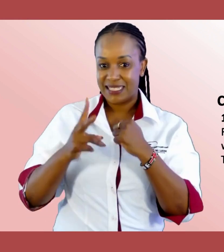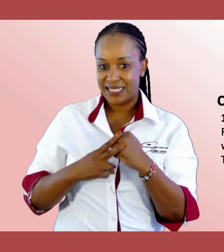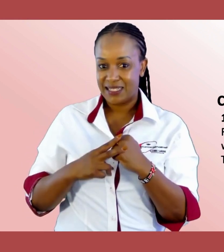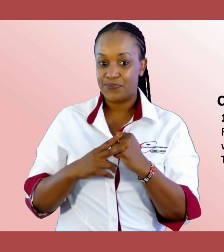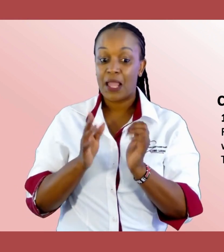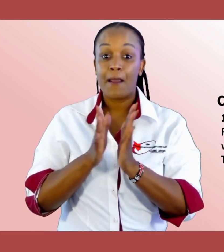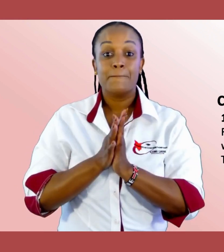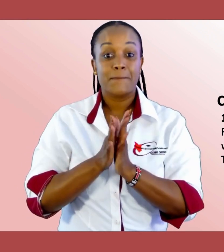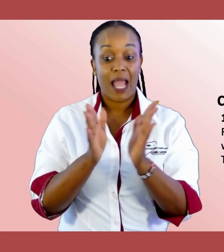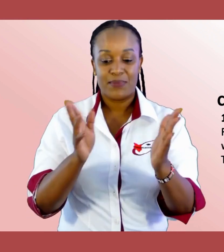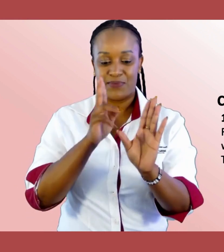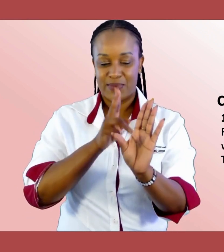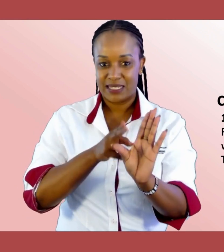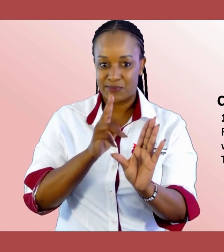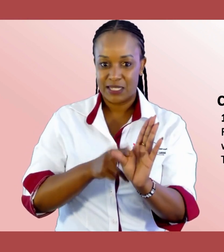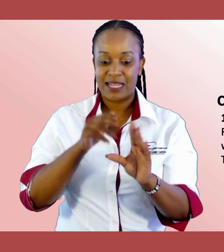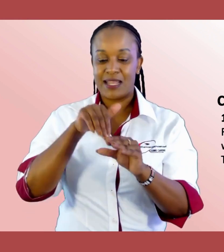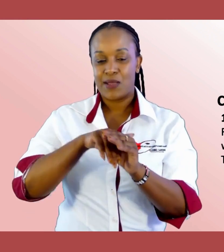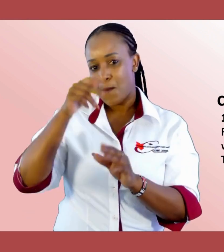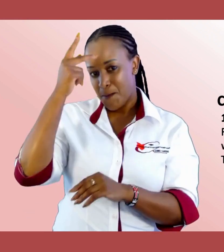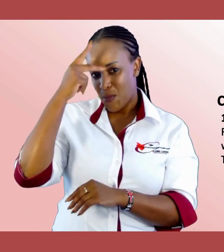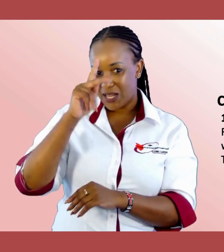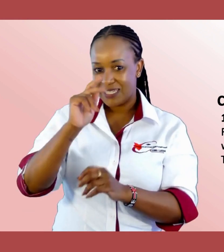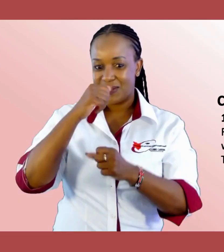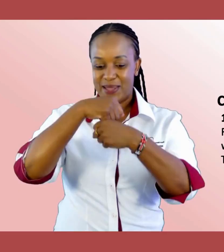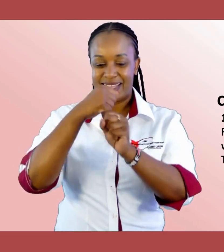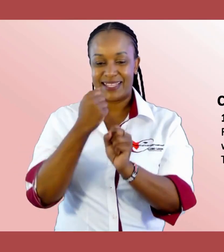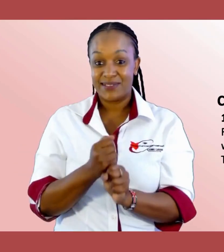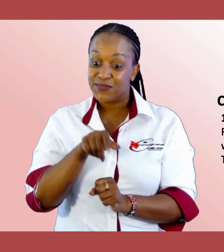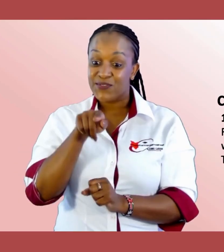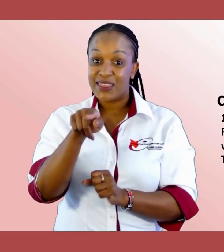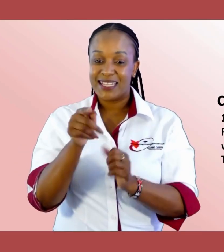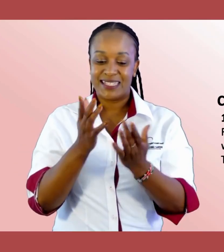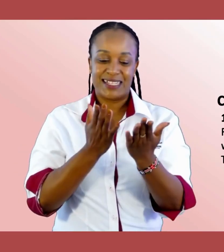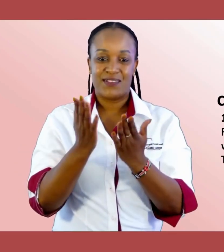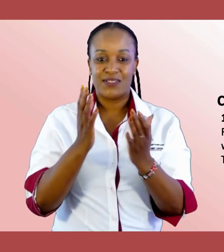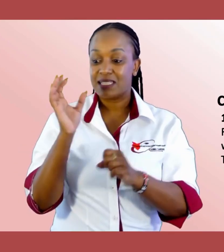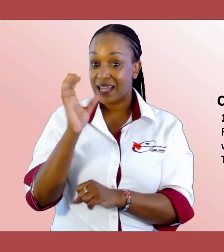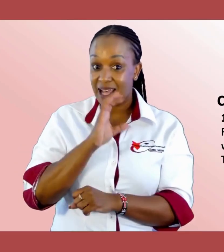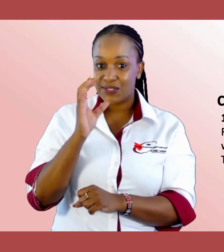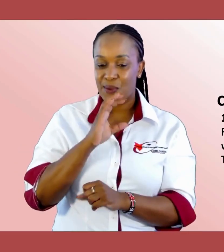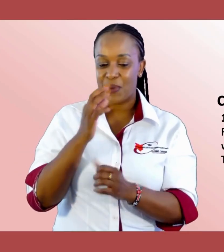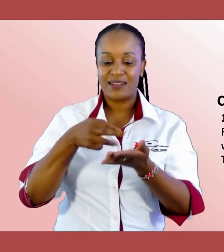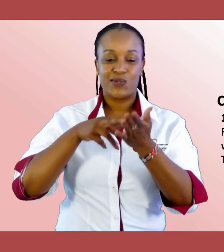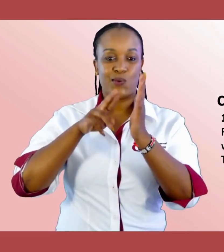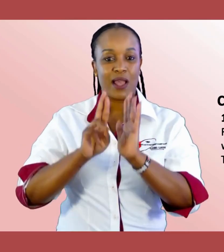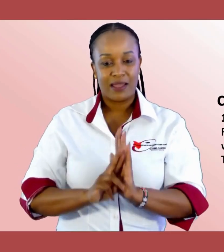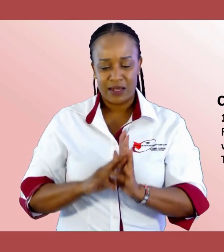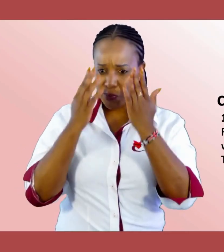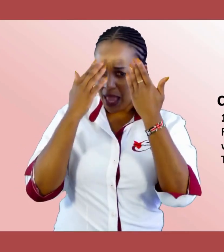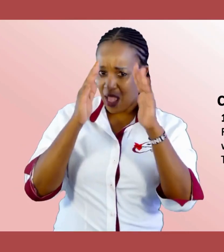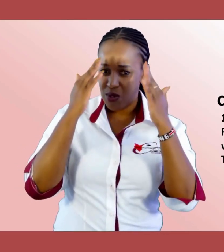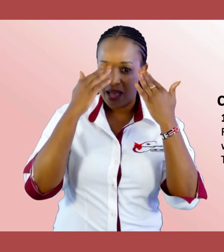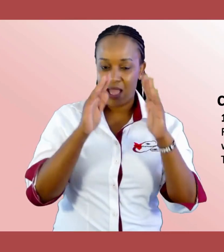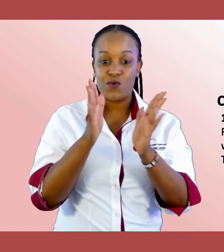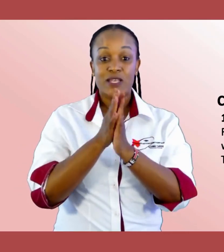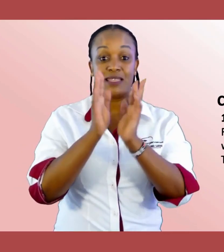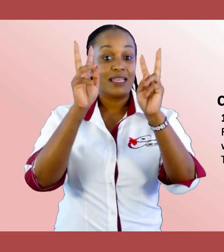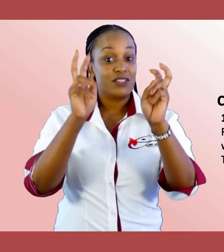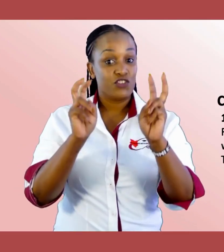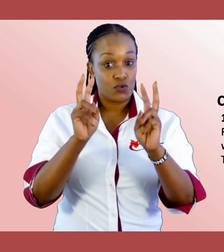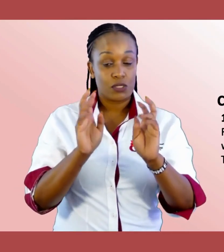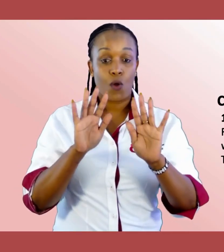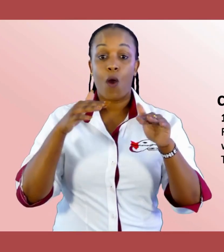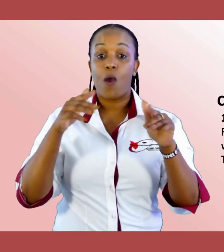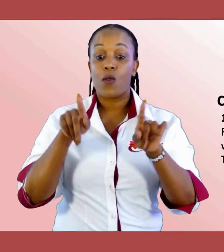17. Public participation in policy making. For this service, the customer is required to familiarize with